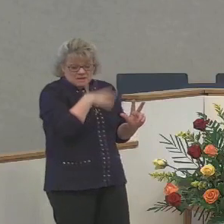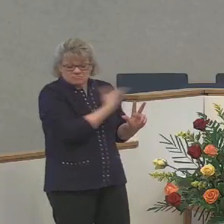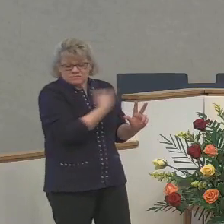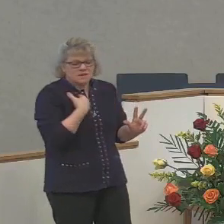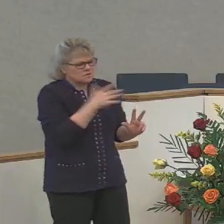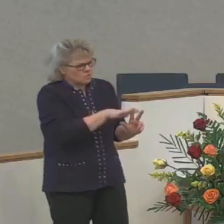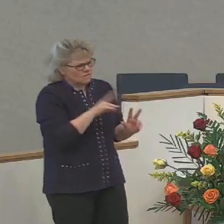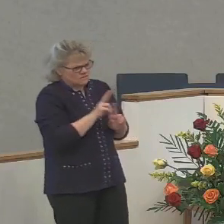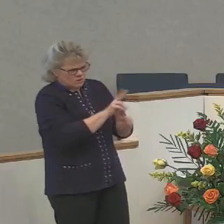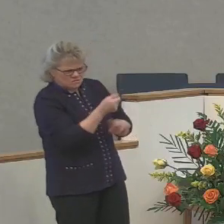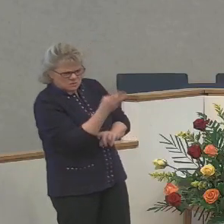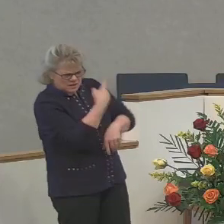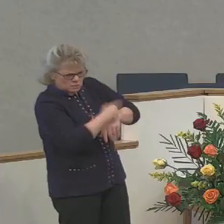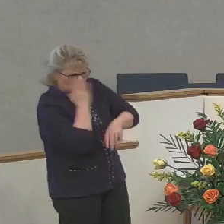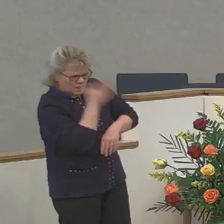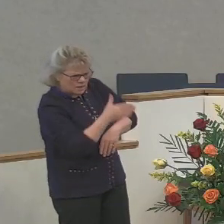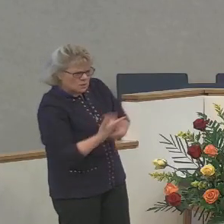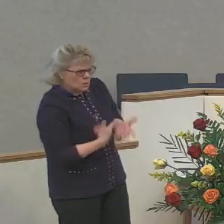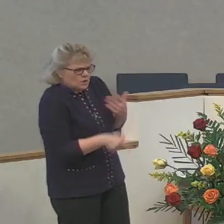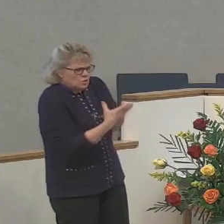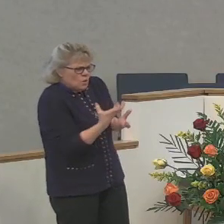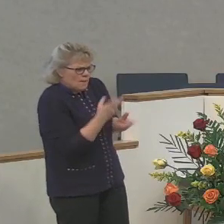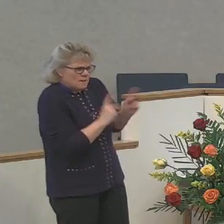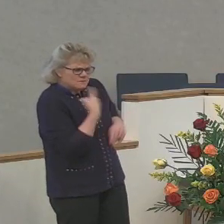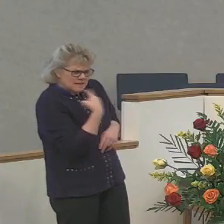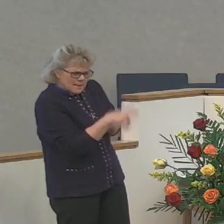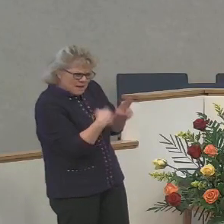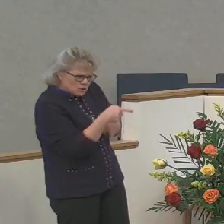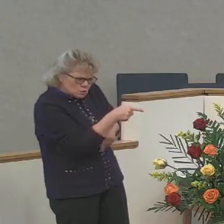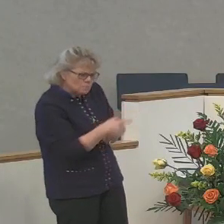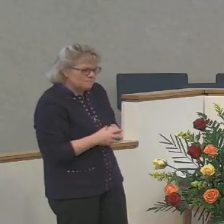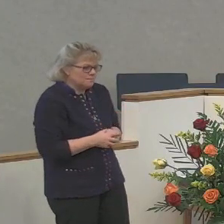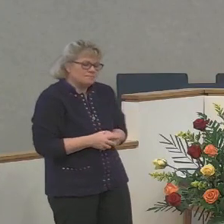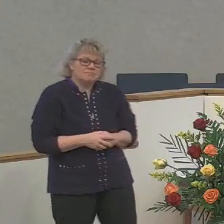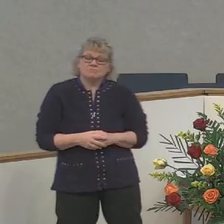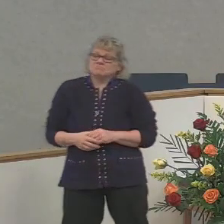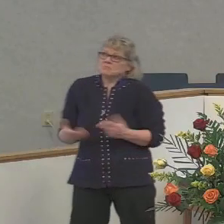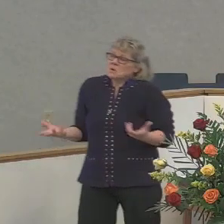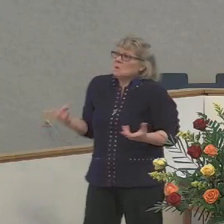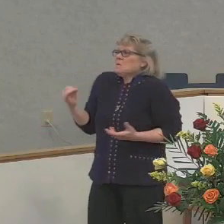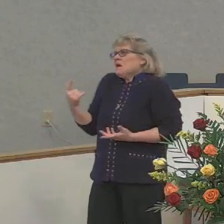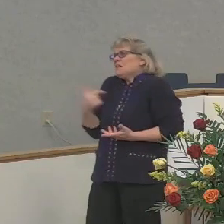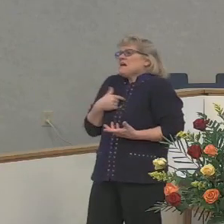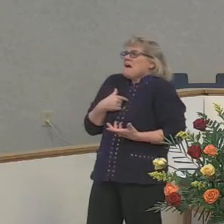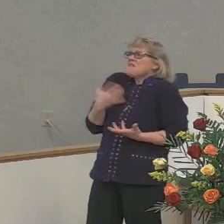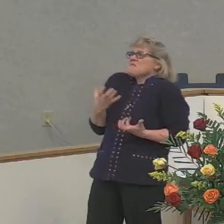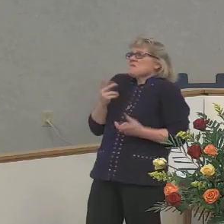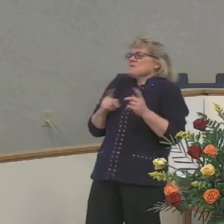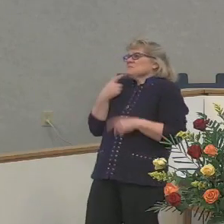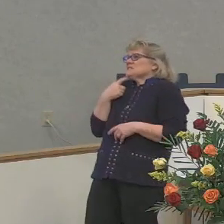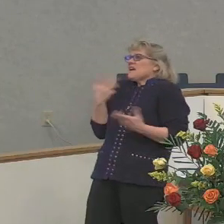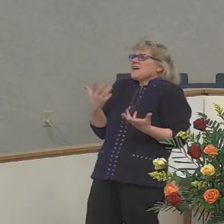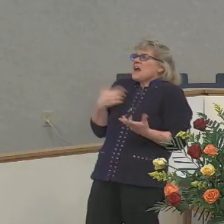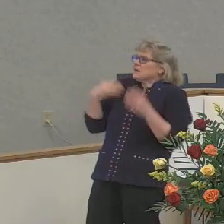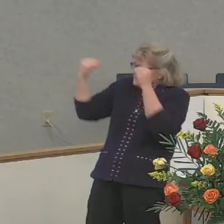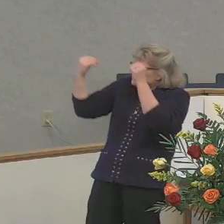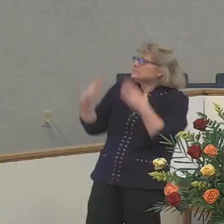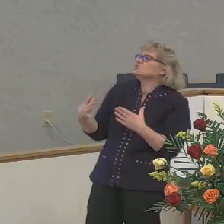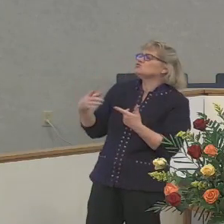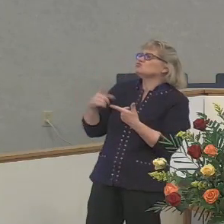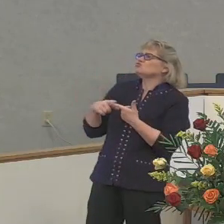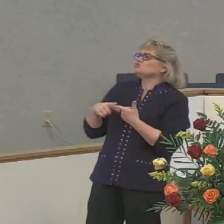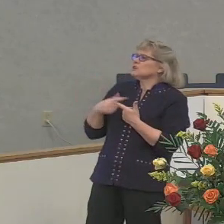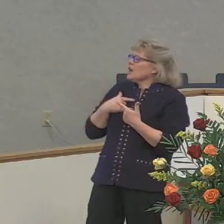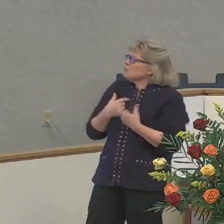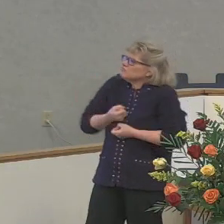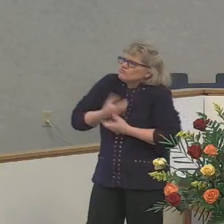said, "Your funeral is going to be in a few days, too." He said, "What would you like for people to say about you?" He said, "Well, I'd like for people to say about me, I was a teacher, and I invested